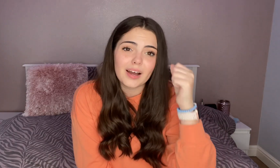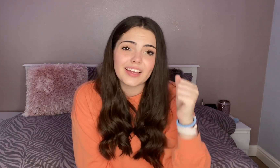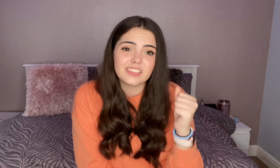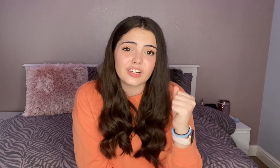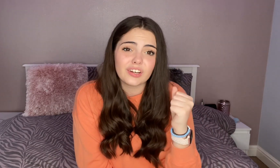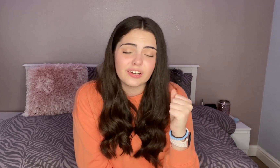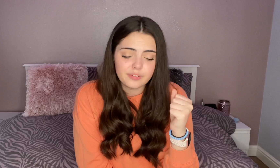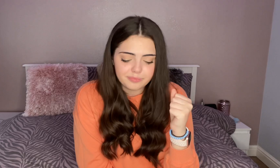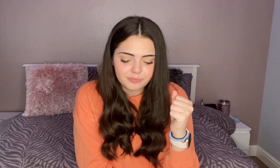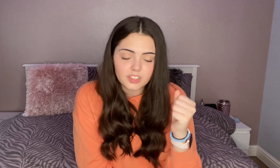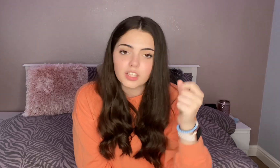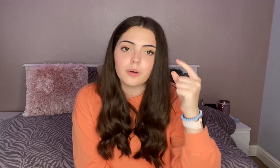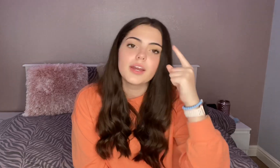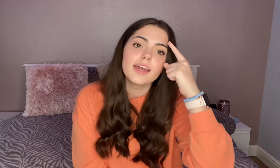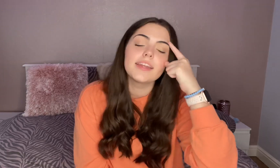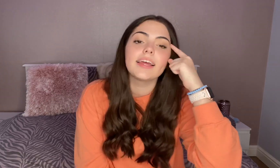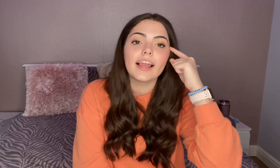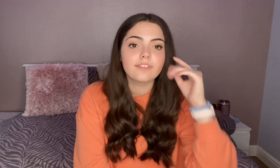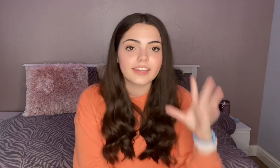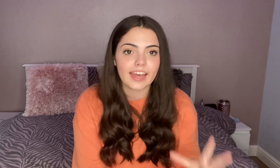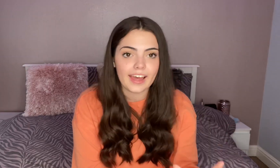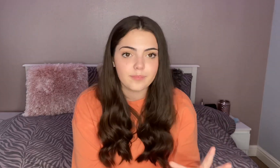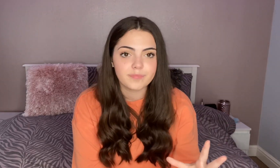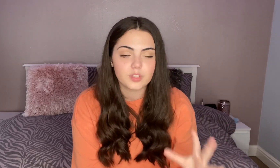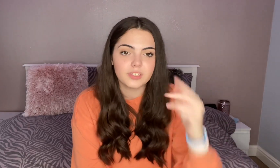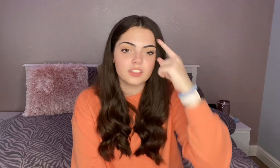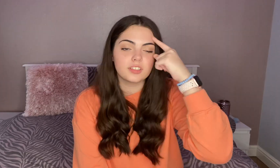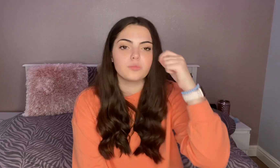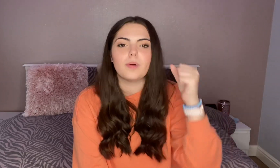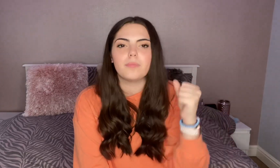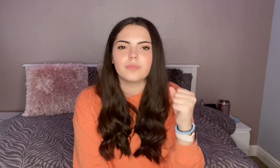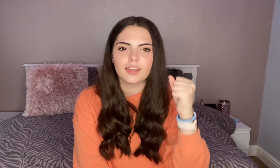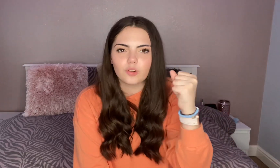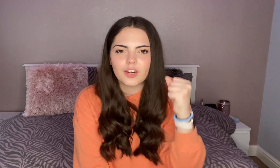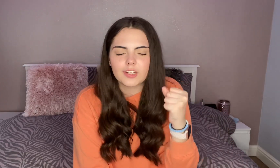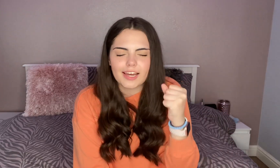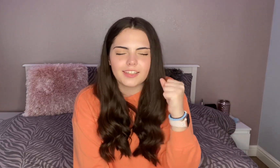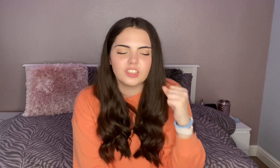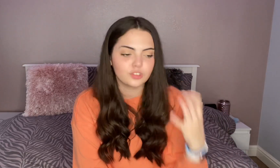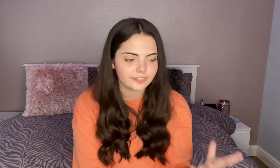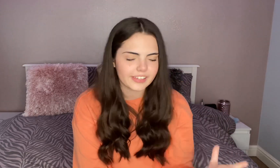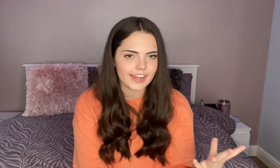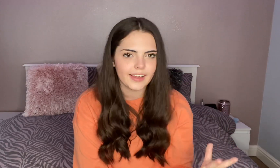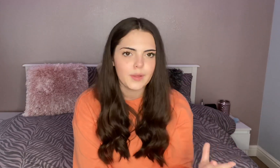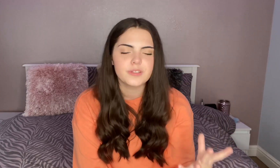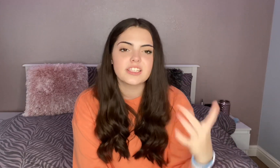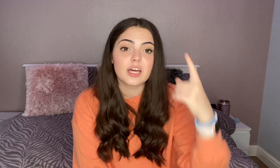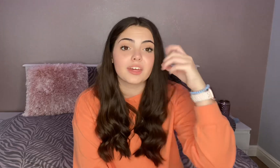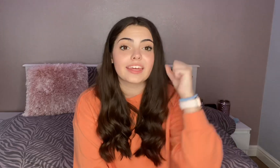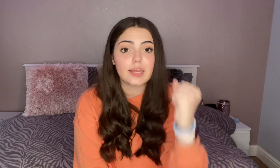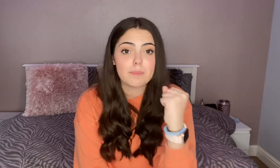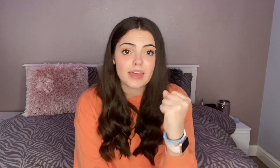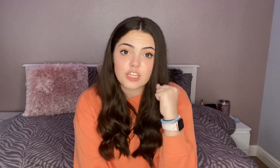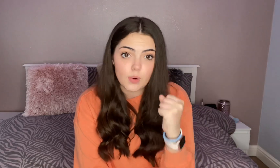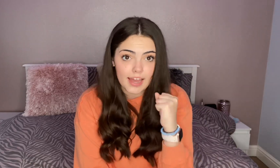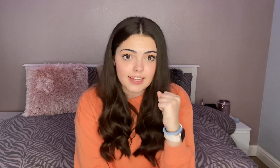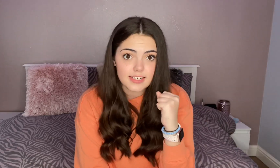reminds her. So, you know, like forget. So when you remember, like you got it in your hand and then you just forget it. This time you're going to keep it in your hand. So